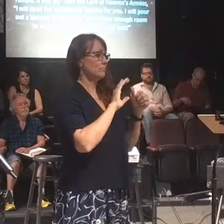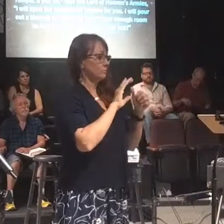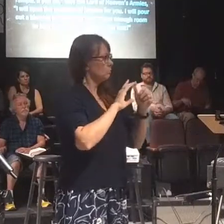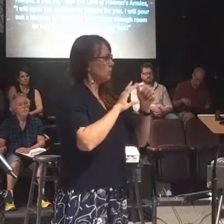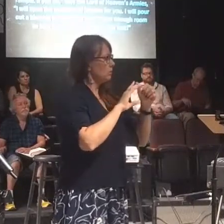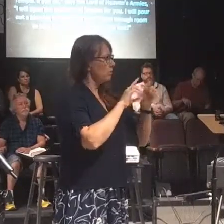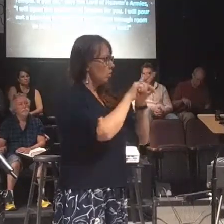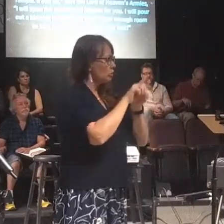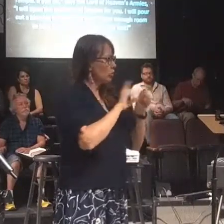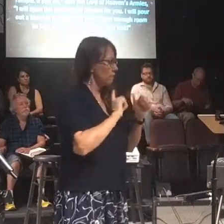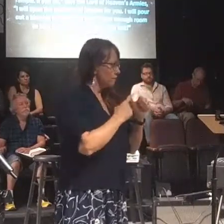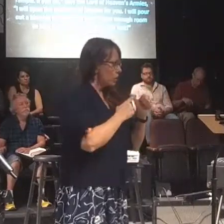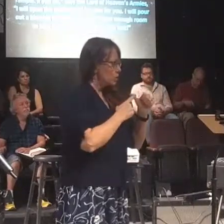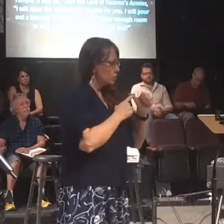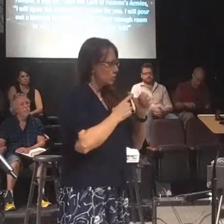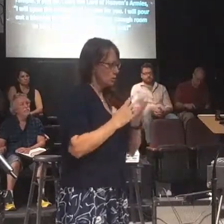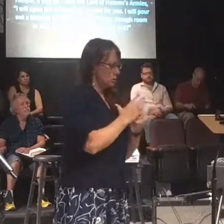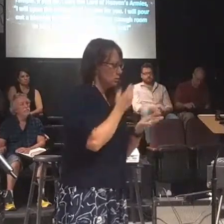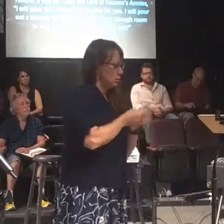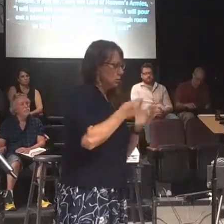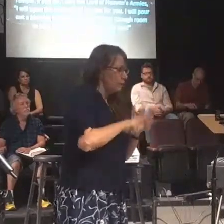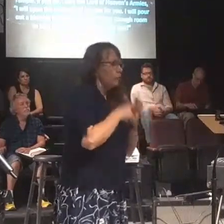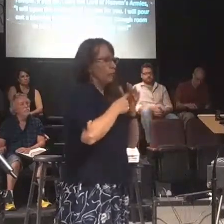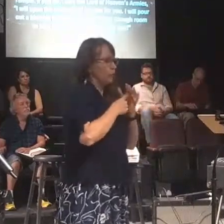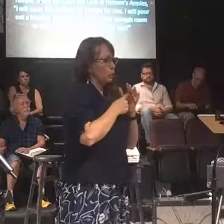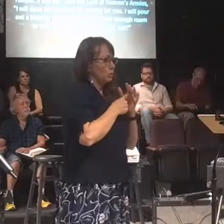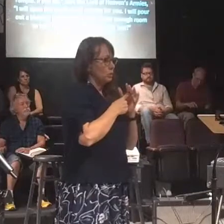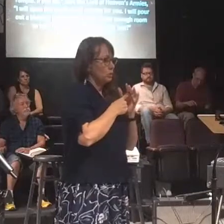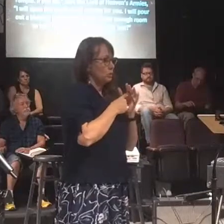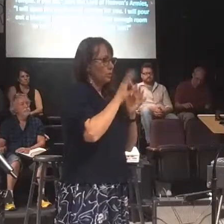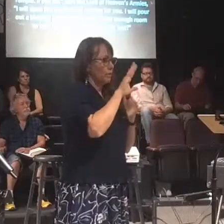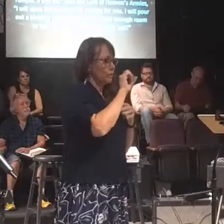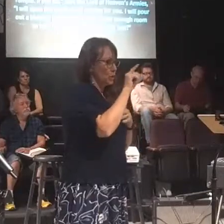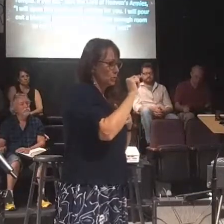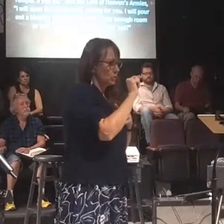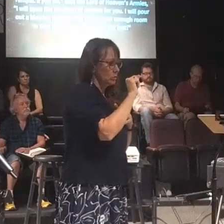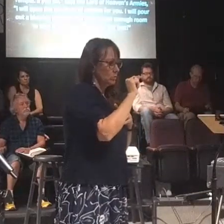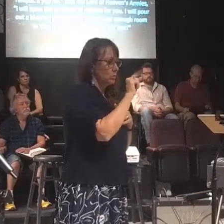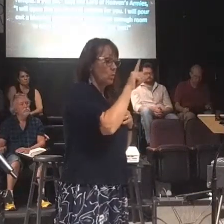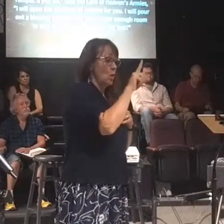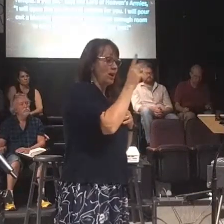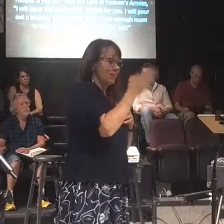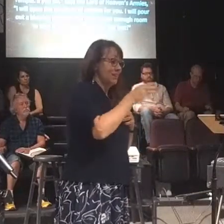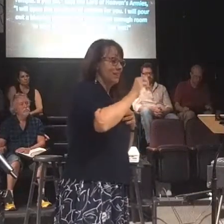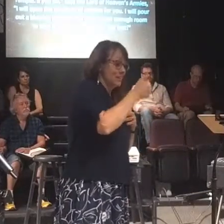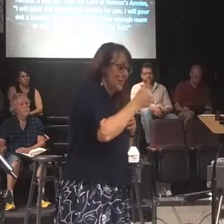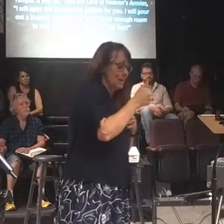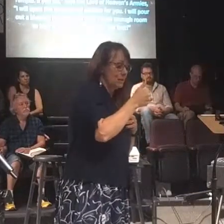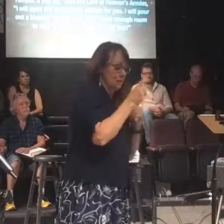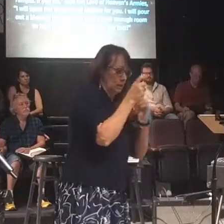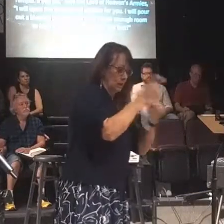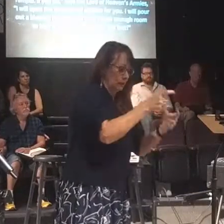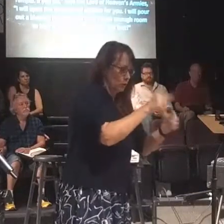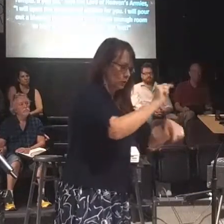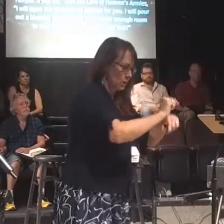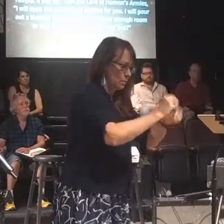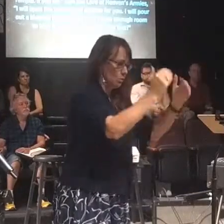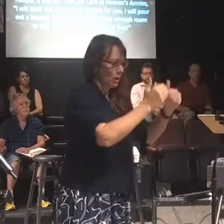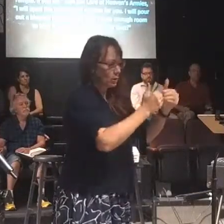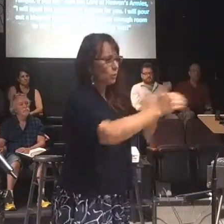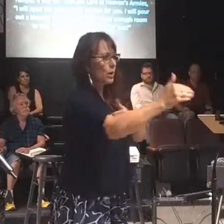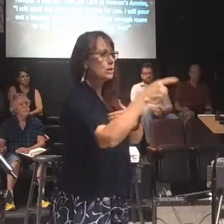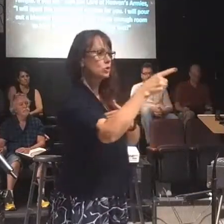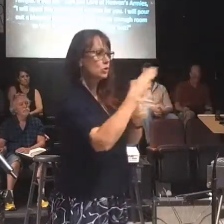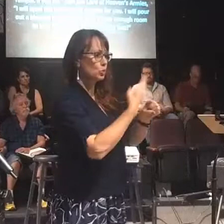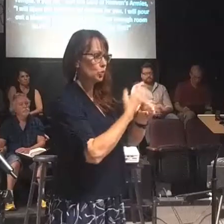fruit. 10% goes to the temple, then the rest you live on. And they stopped doing that. And then he